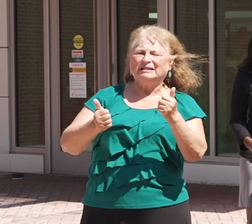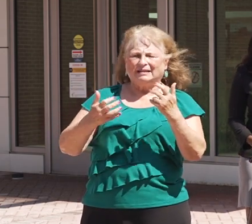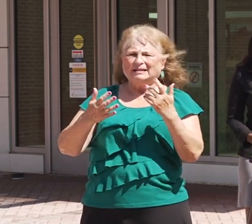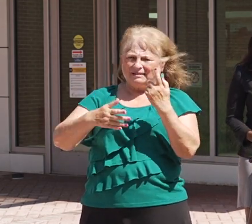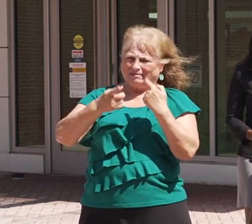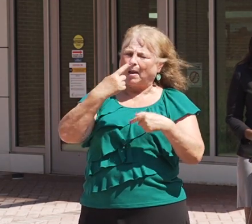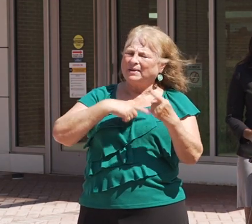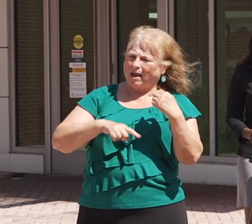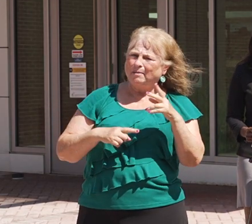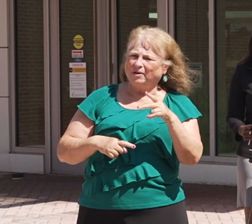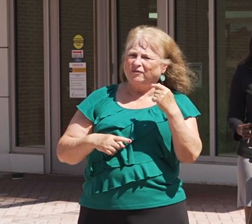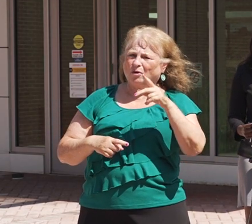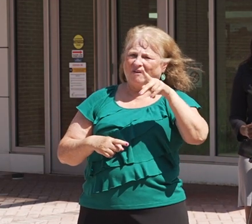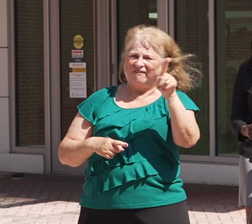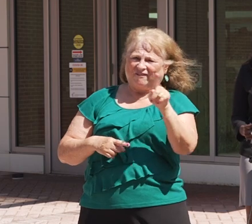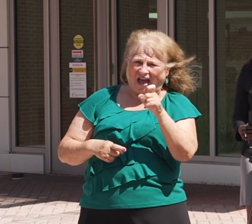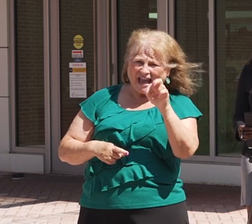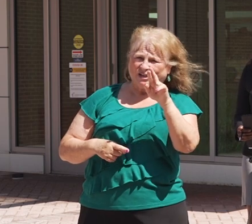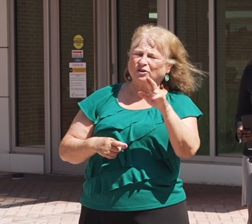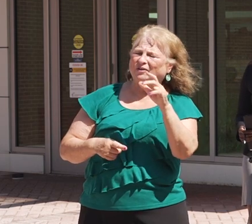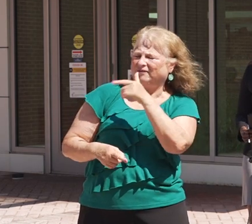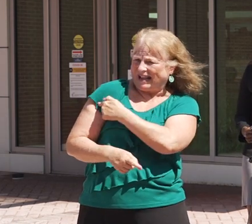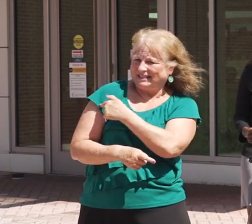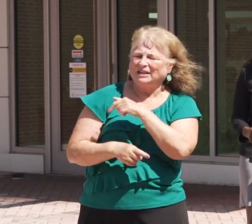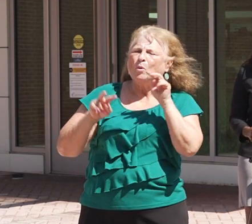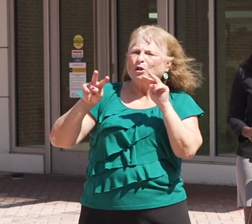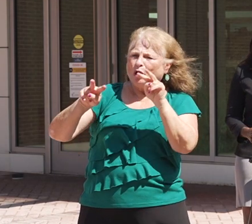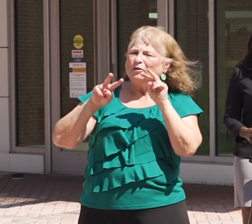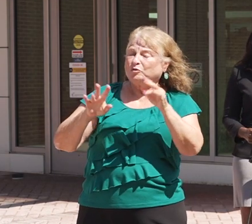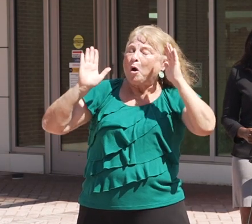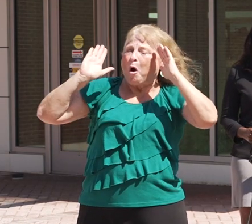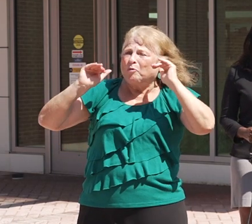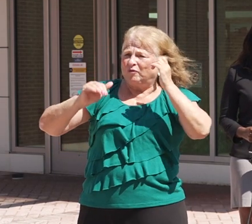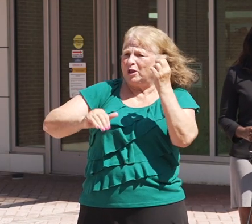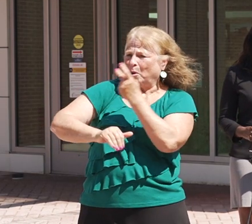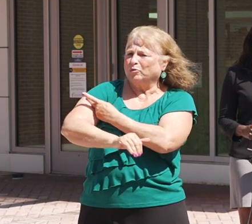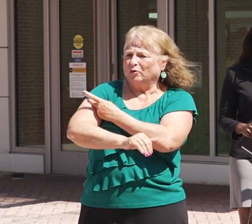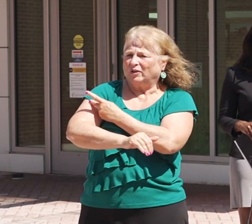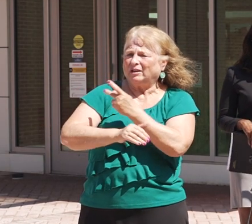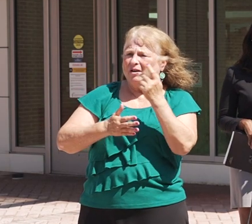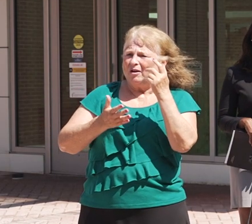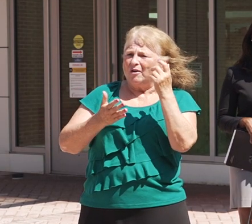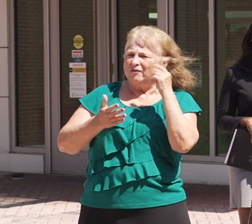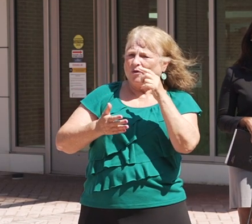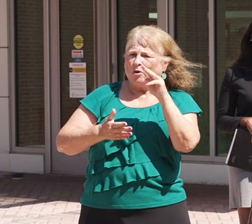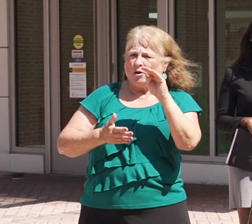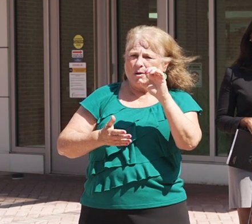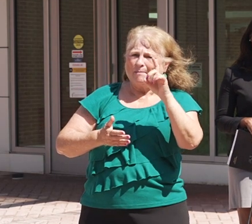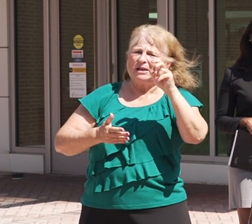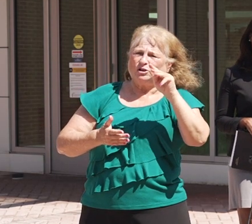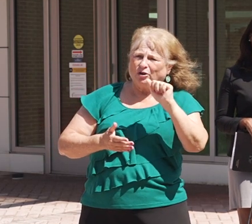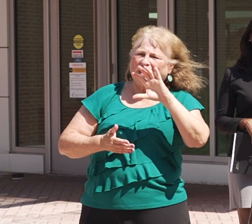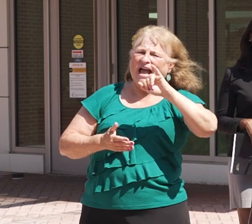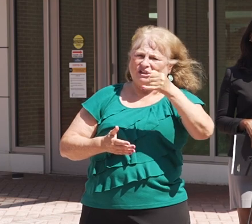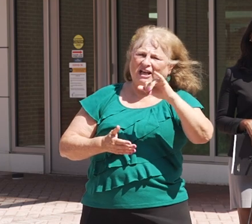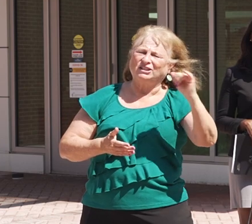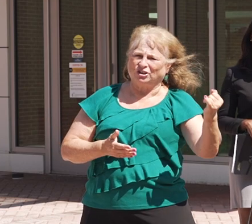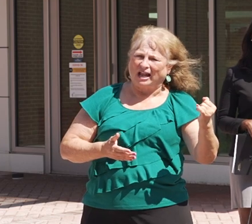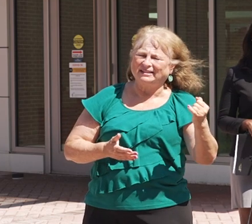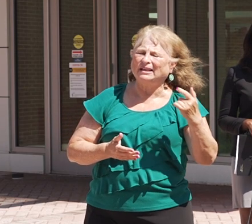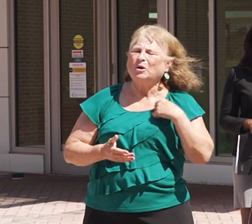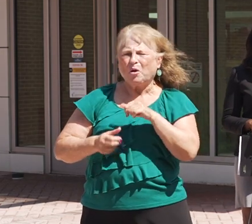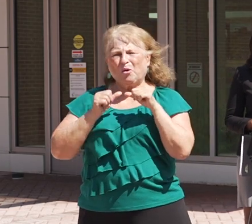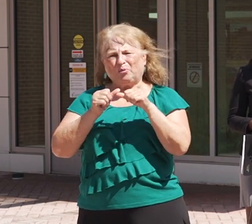impending for the Pfizer vaccine, and we're looking forward to hopeful approval for Moderna and Johnson & Johnson.